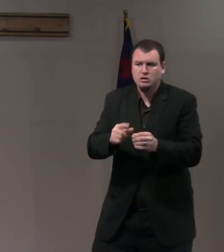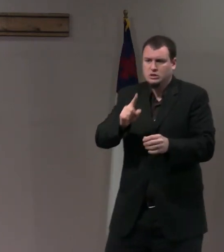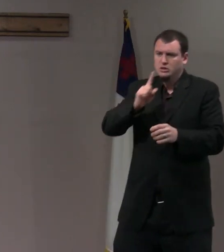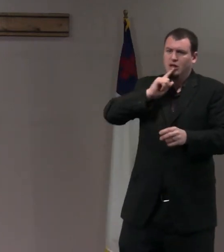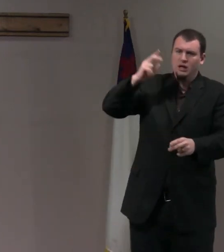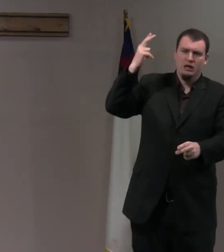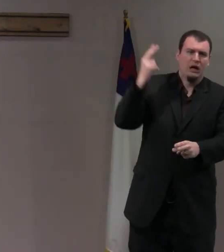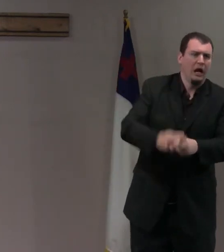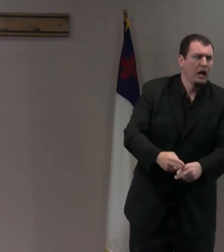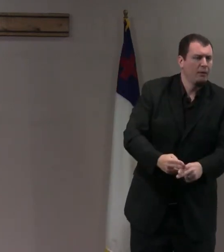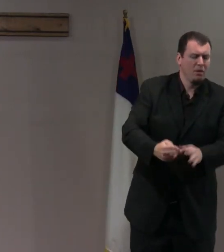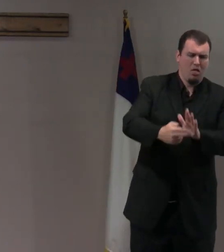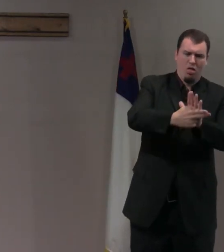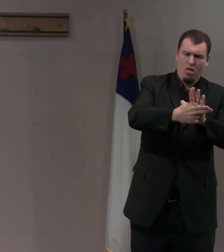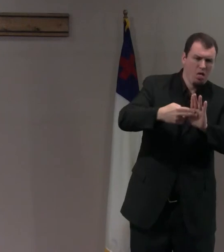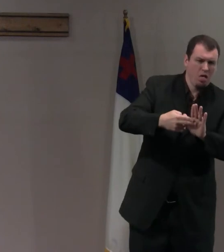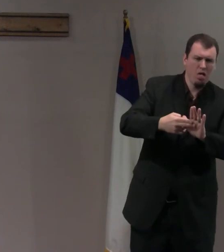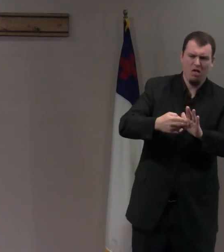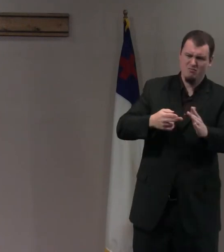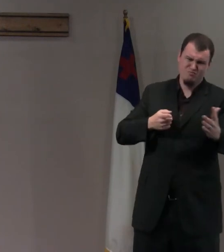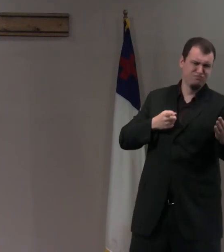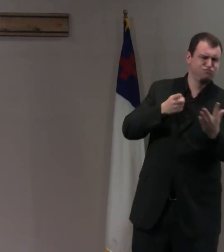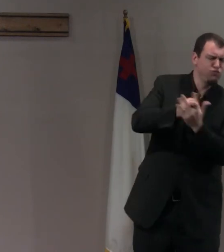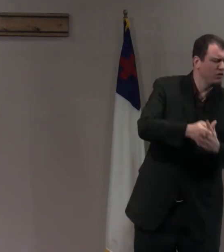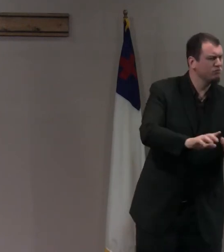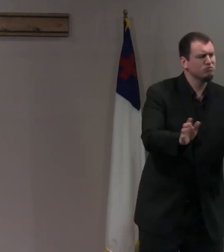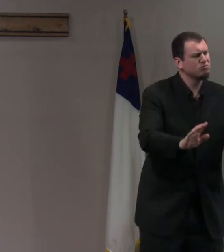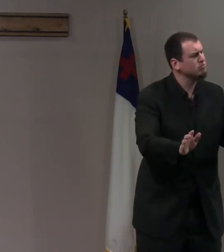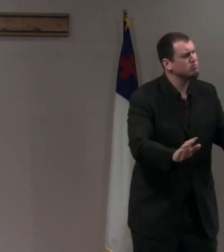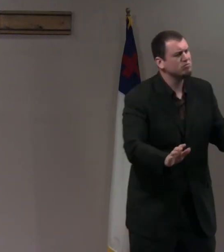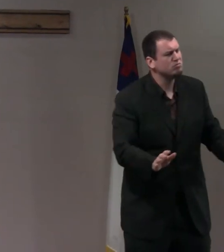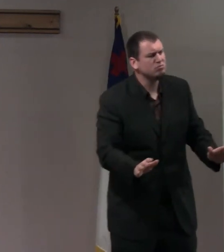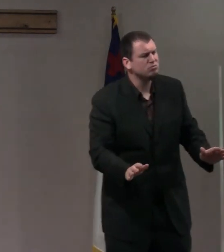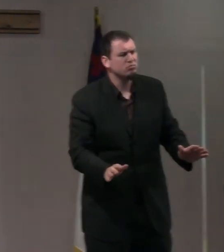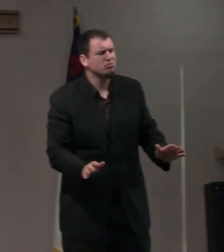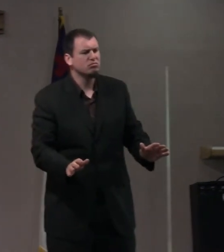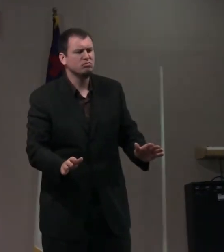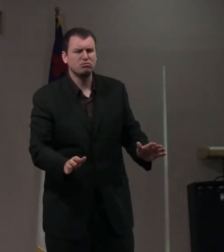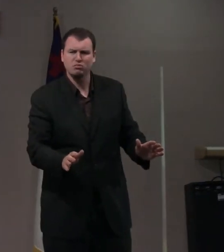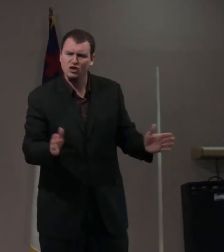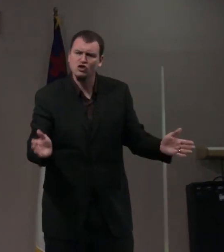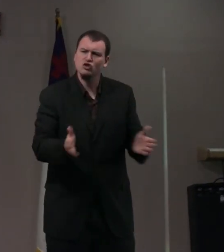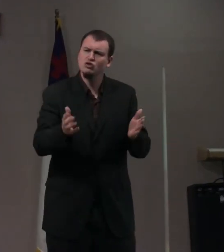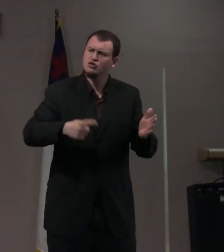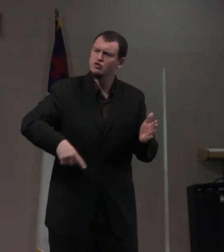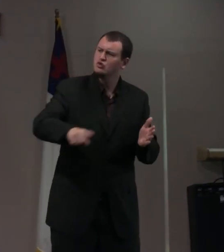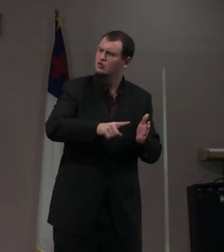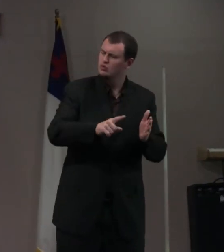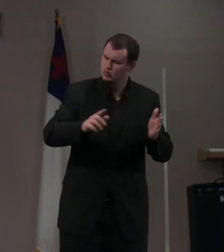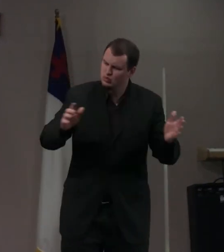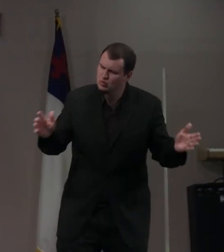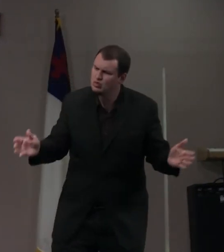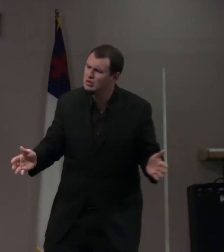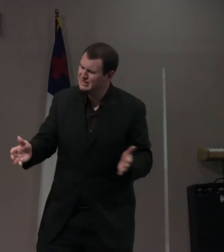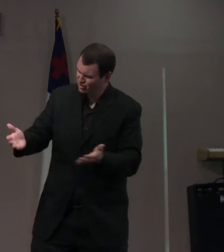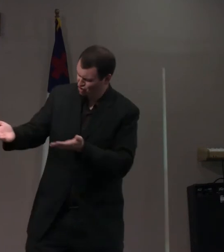and say, we need more of this, more of that. Don't name people, don't review people by name. I encourage